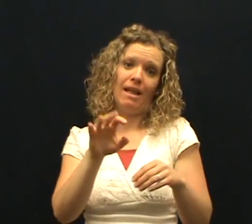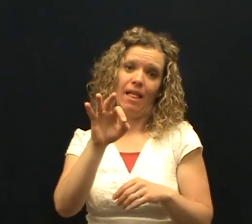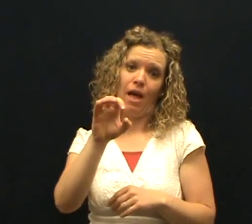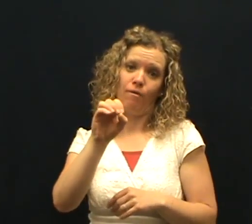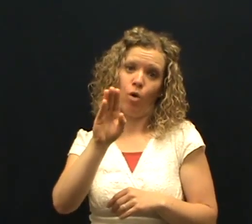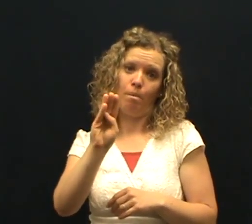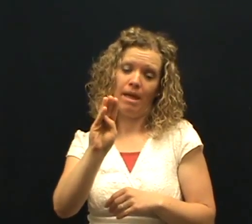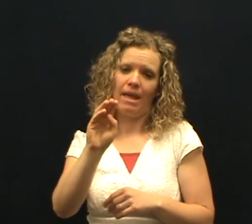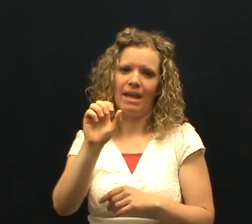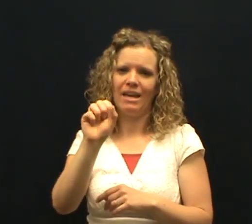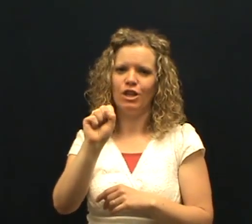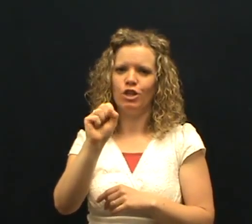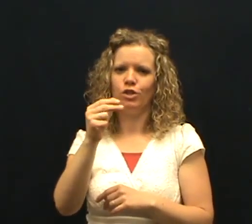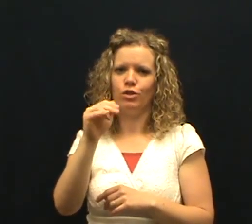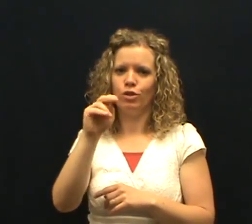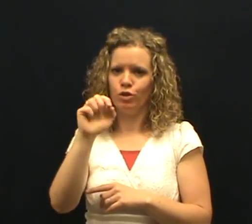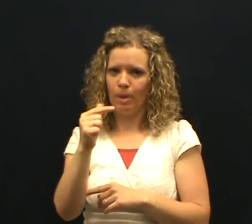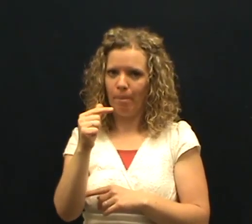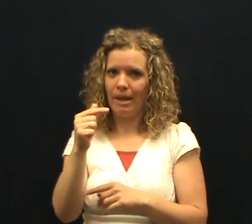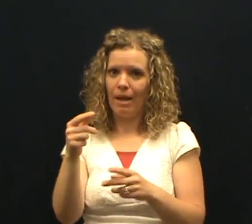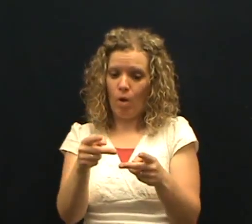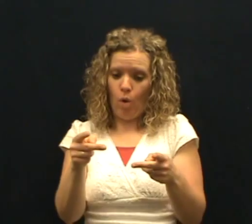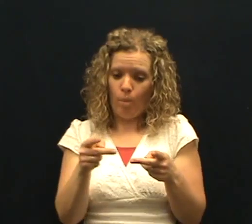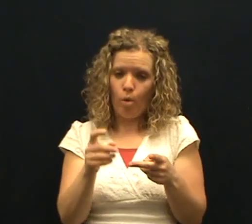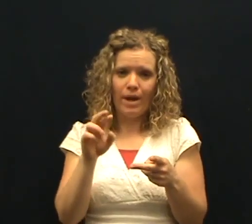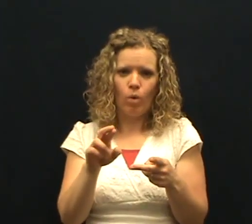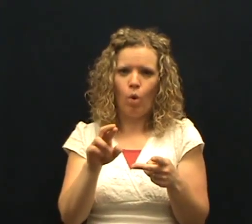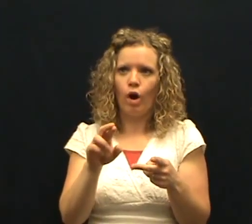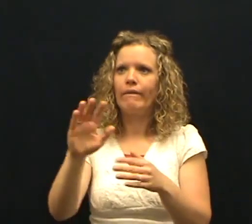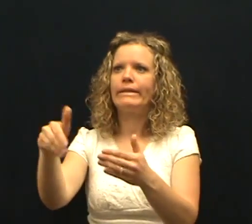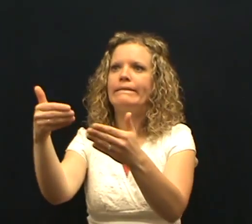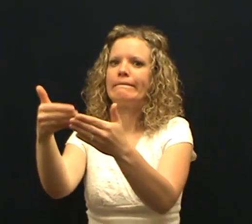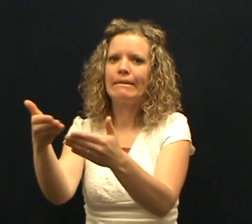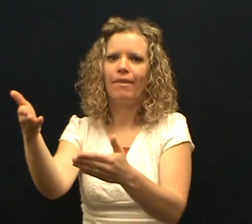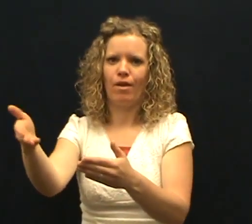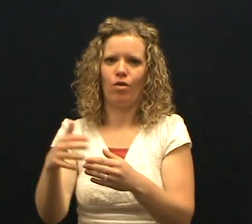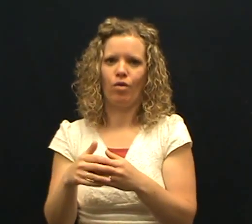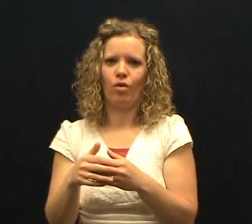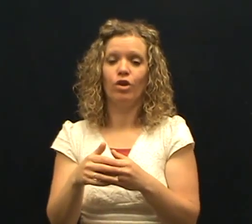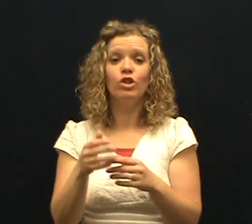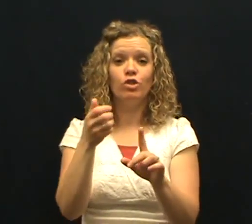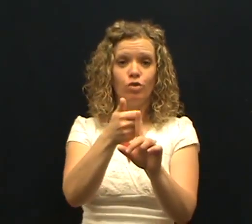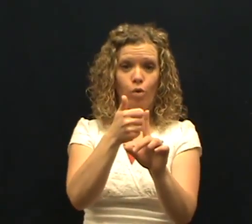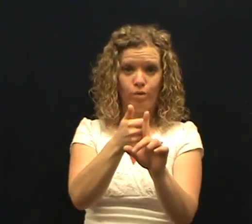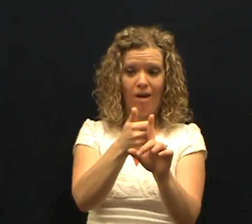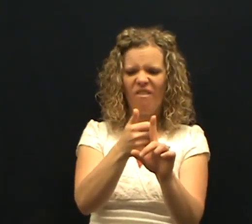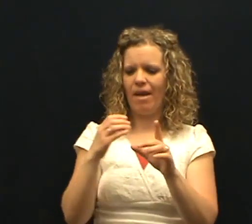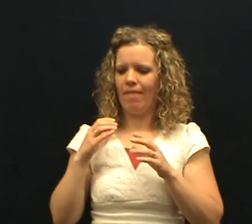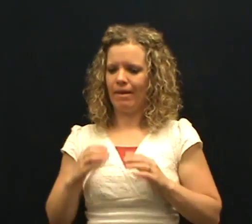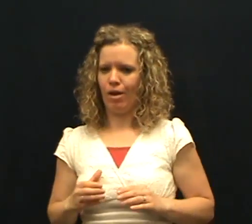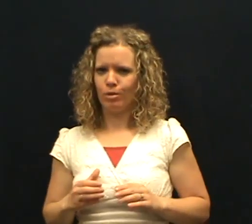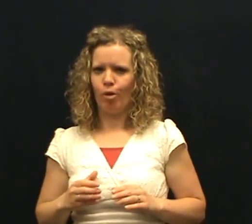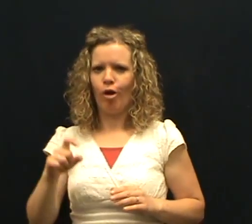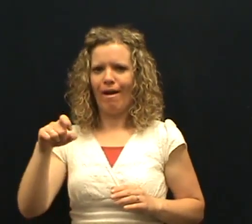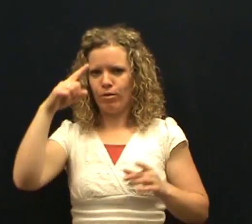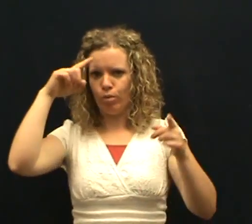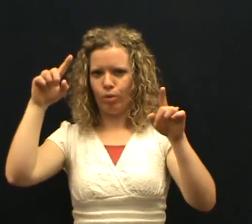or FOB destination. And you and your customer have to decide on that.